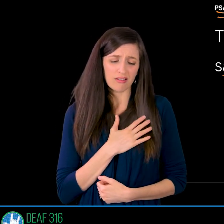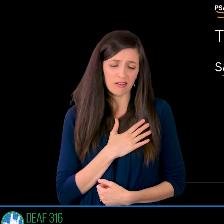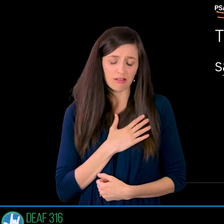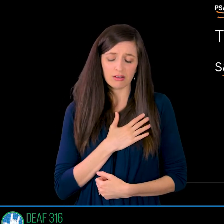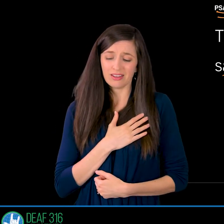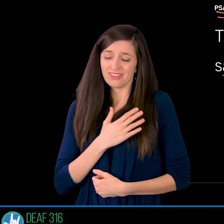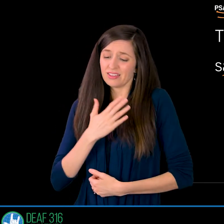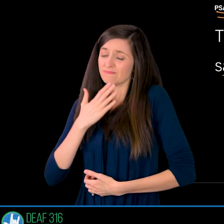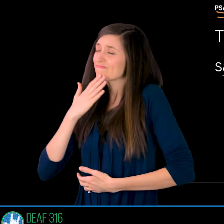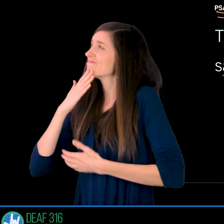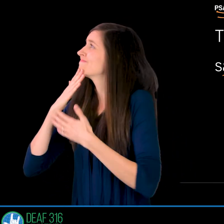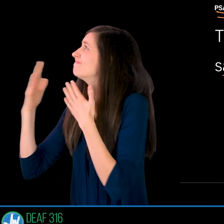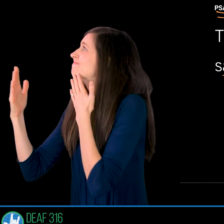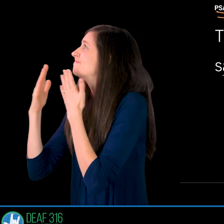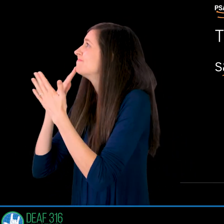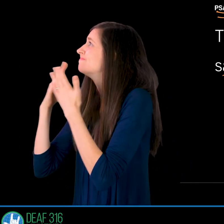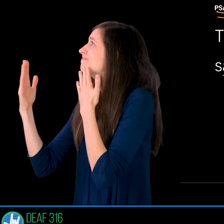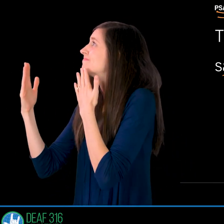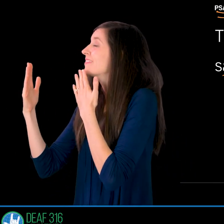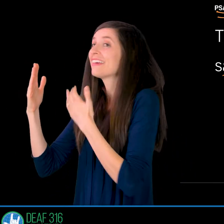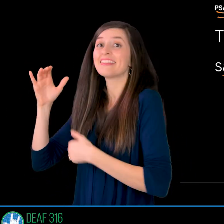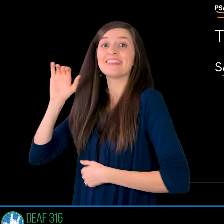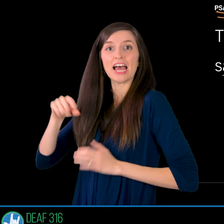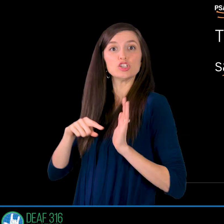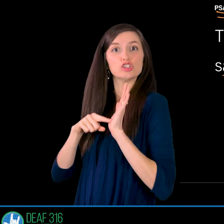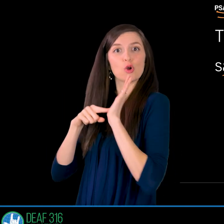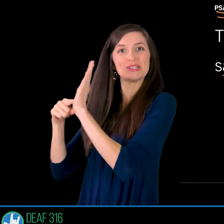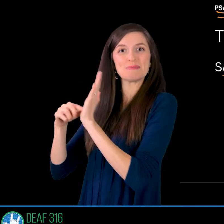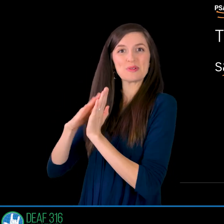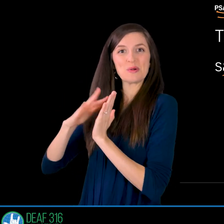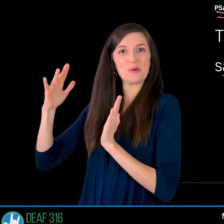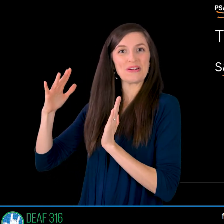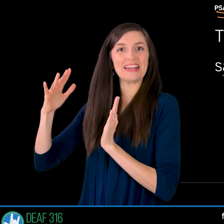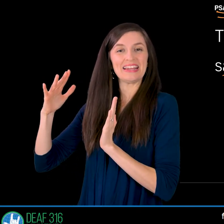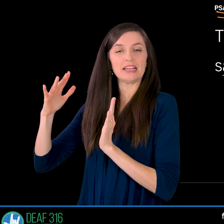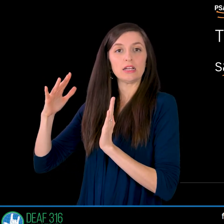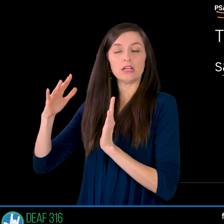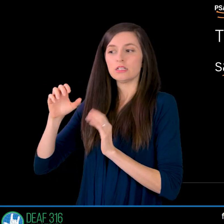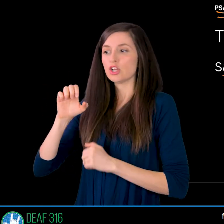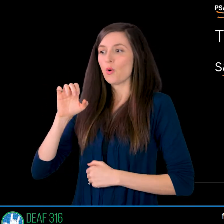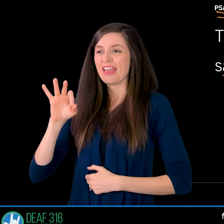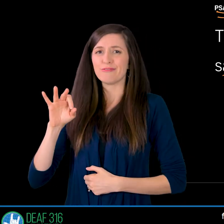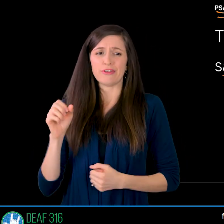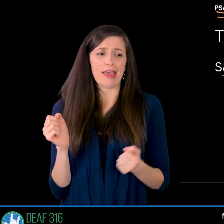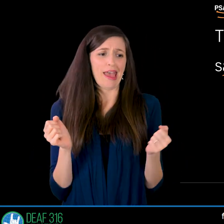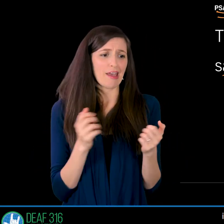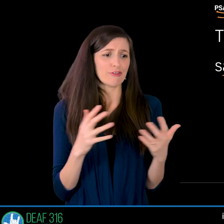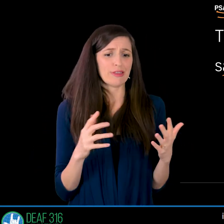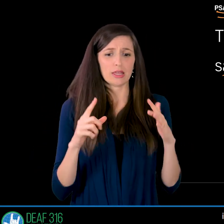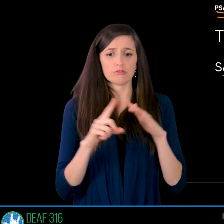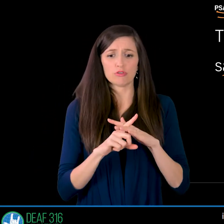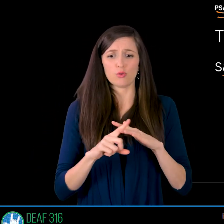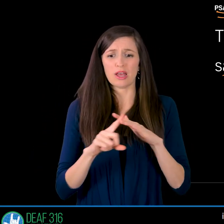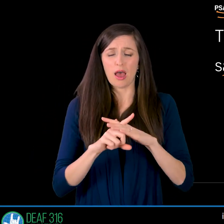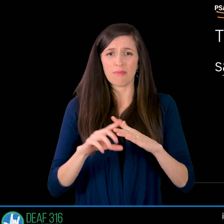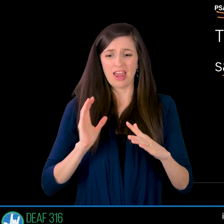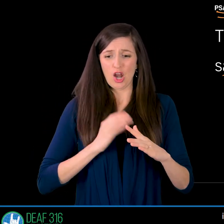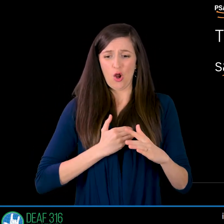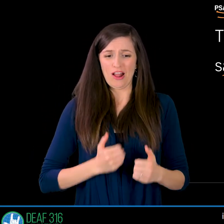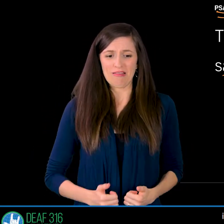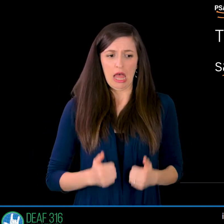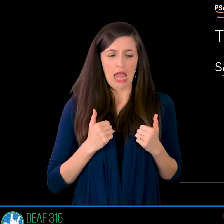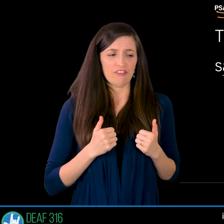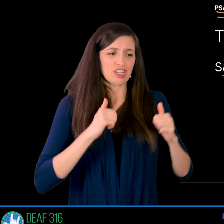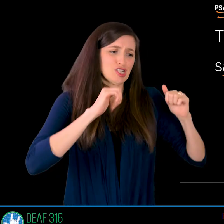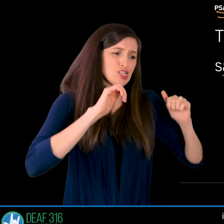heart glorifies God. When you are thankful to God for every good thing that comes into your life, indeed every